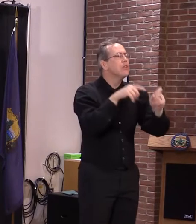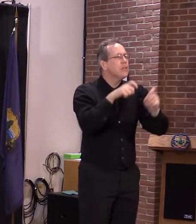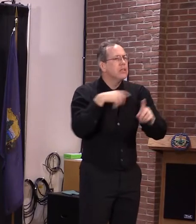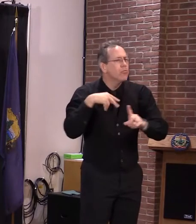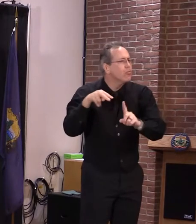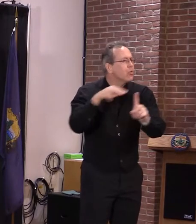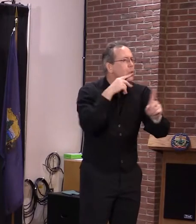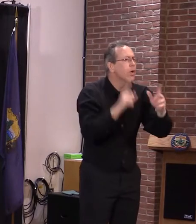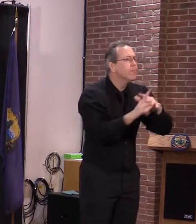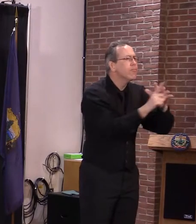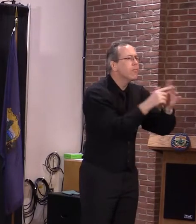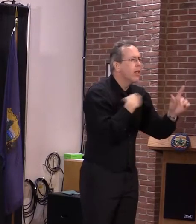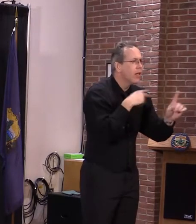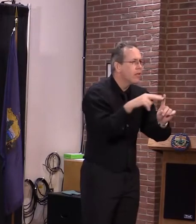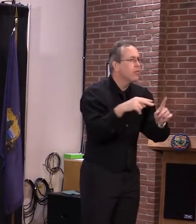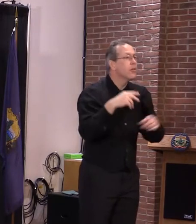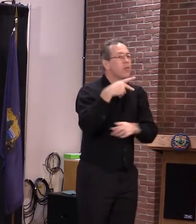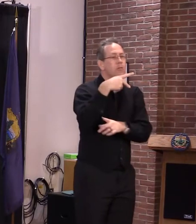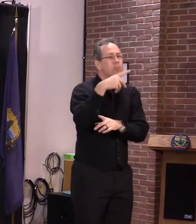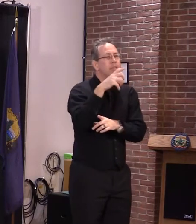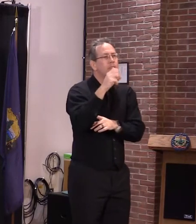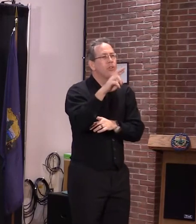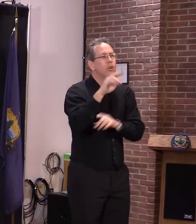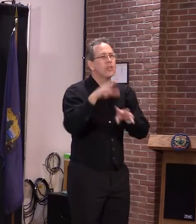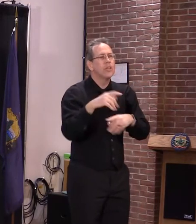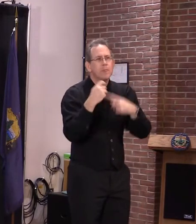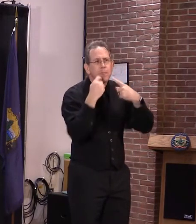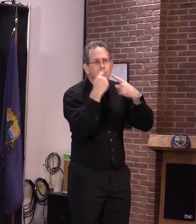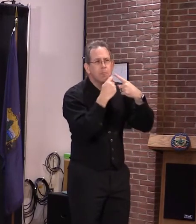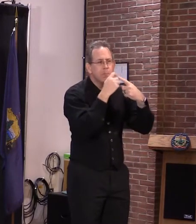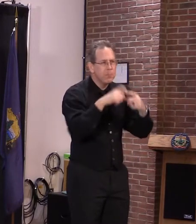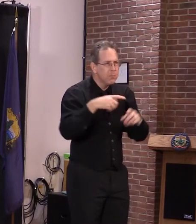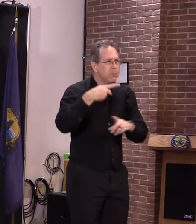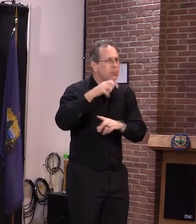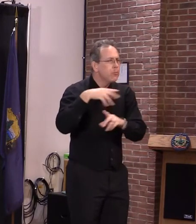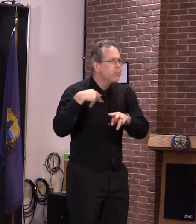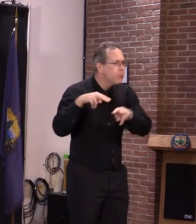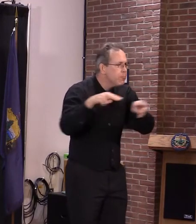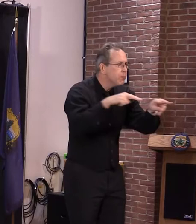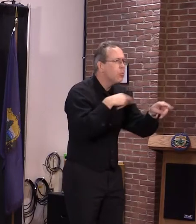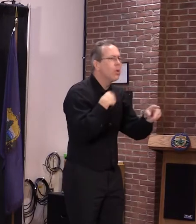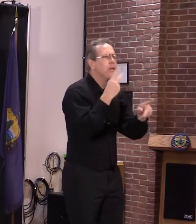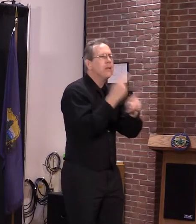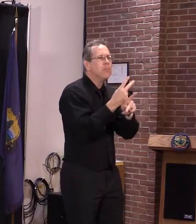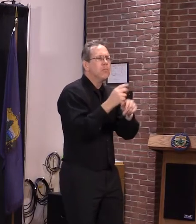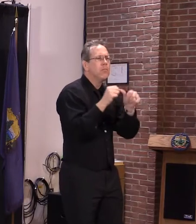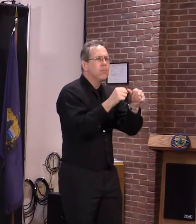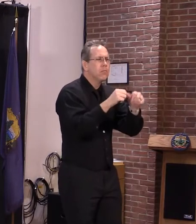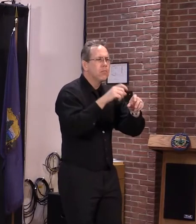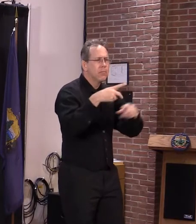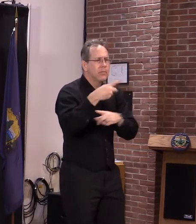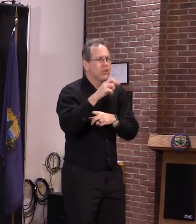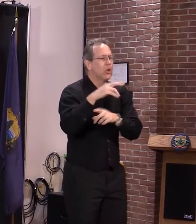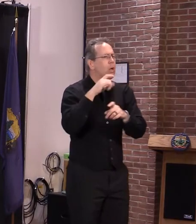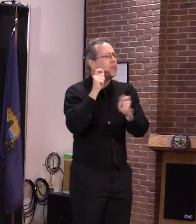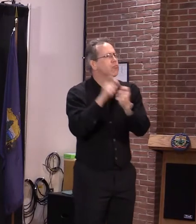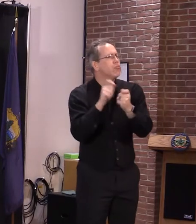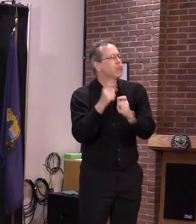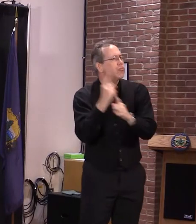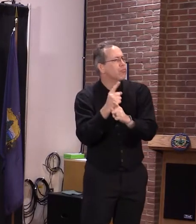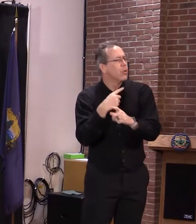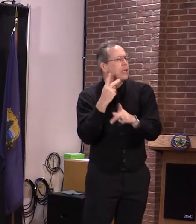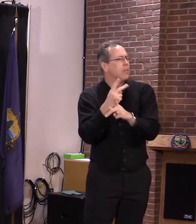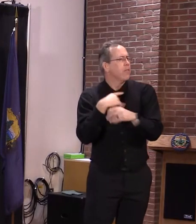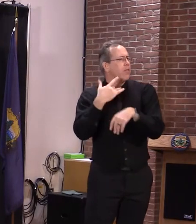will work with districts, however, who are interested in maintaining some form of PCR testing availability in their districts. Districts will